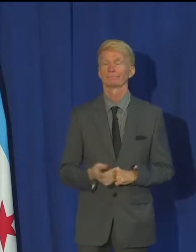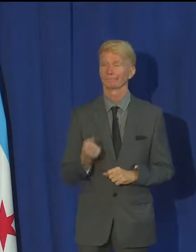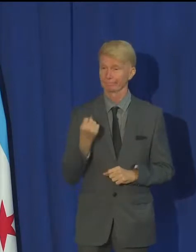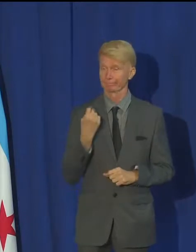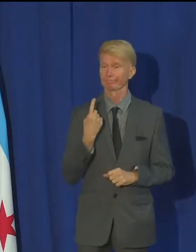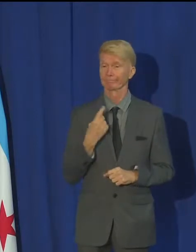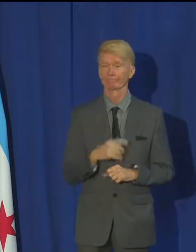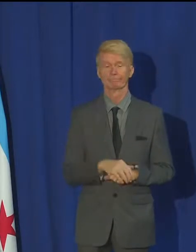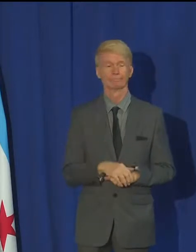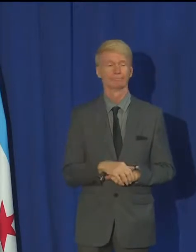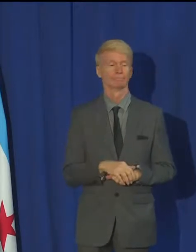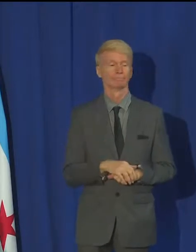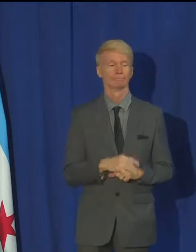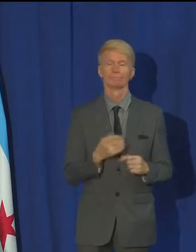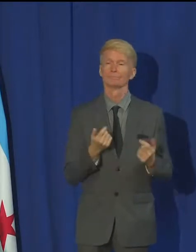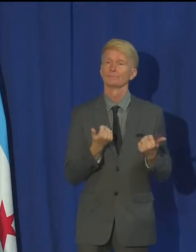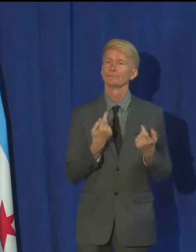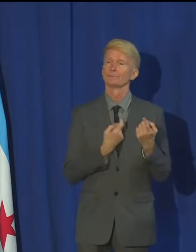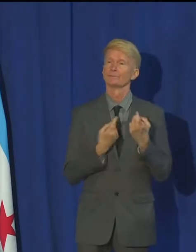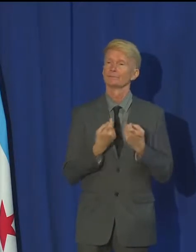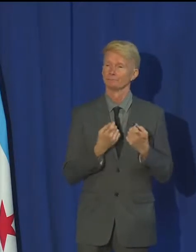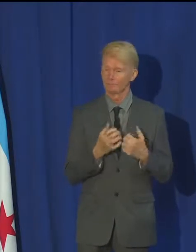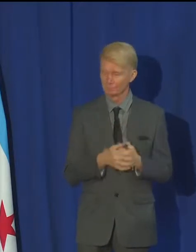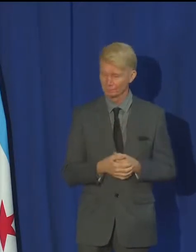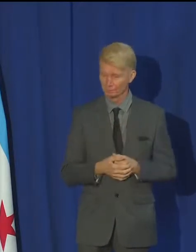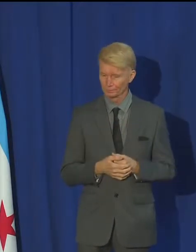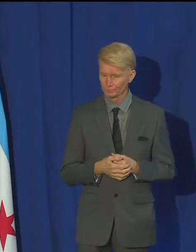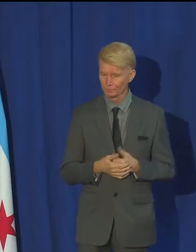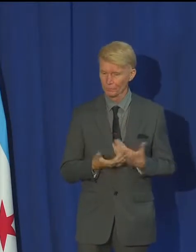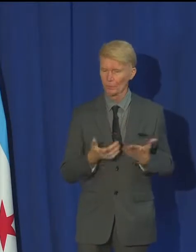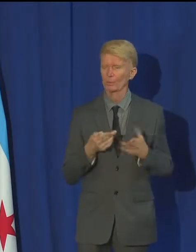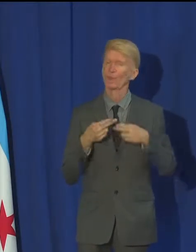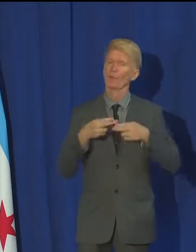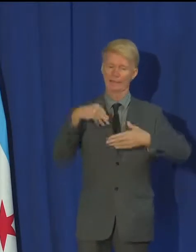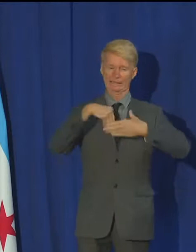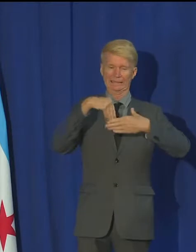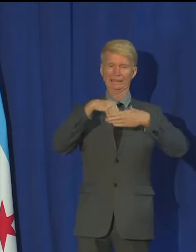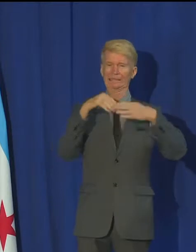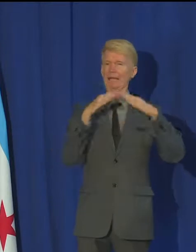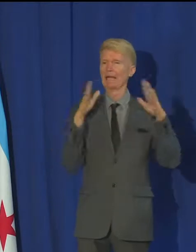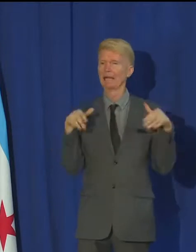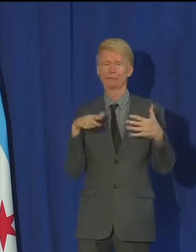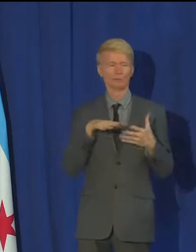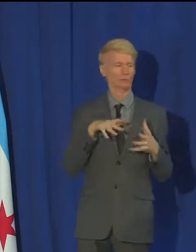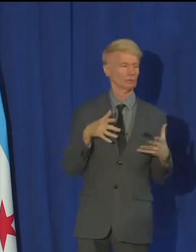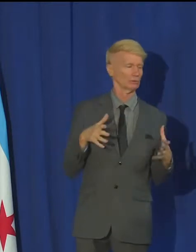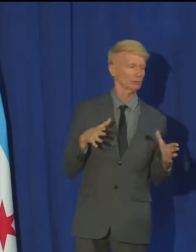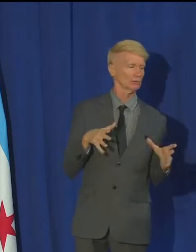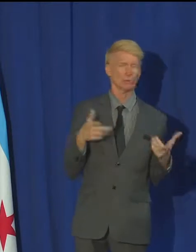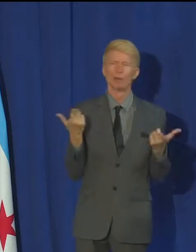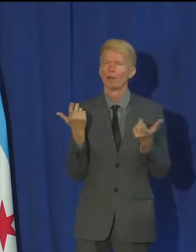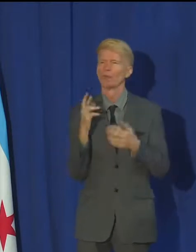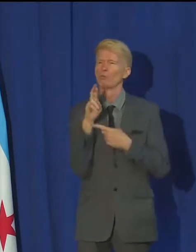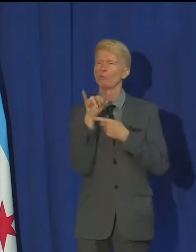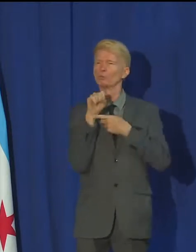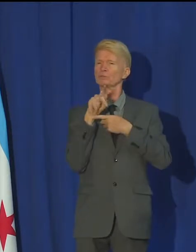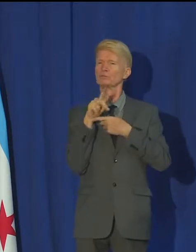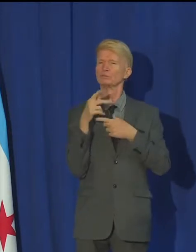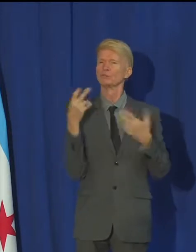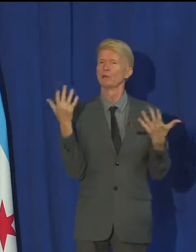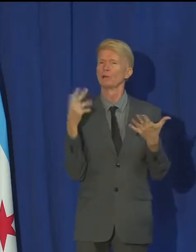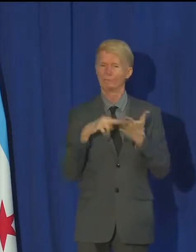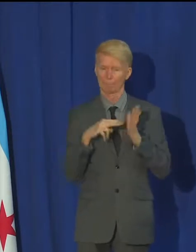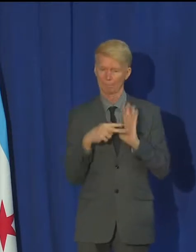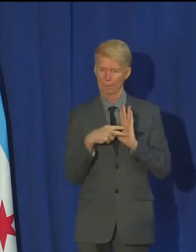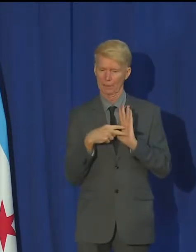Okay, from NBC5, what indoor settings are the biggest risks, and what are the best ways to stay safe while indoors?